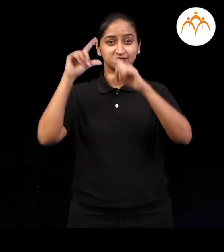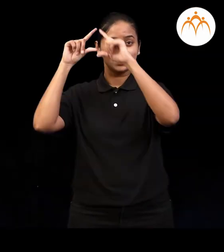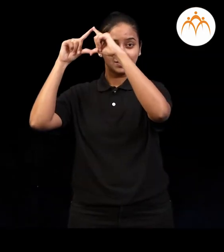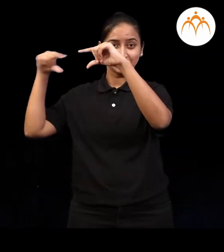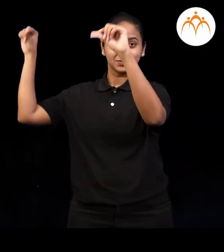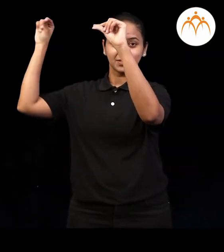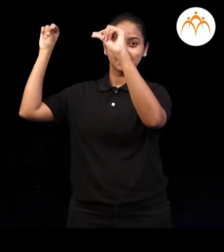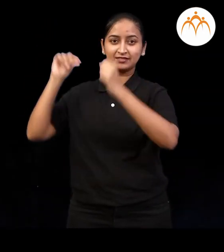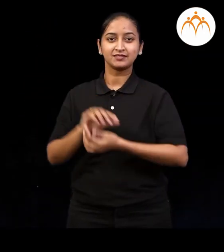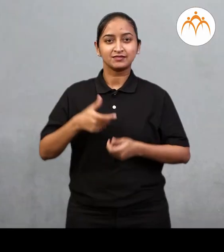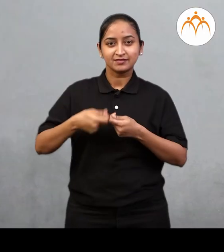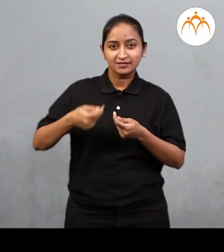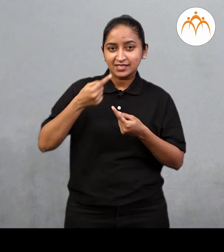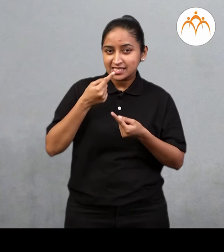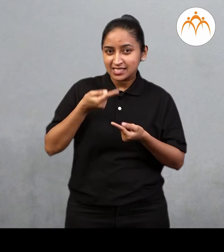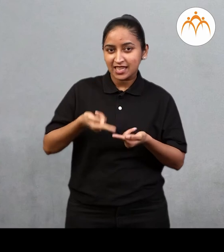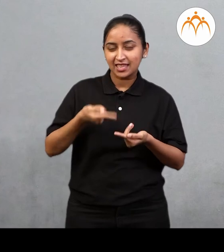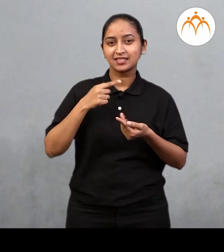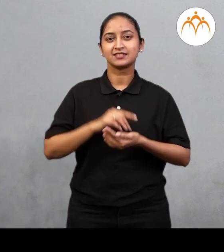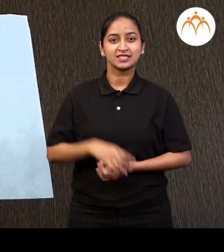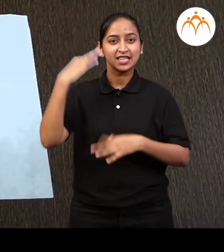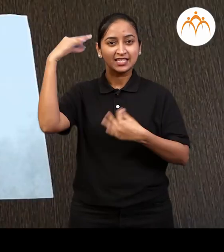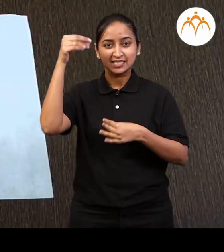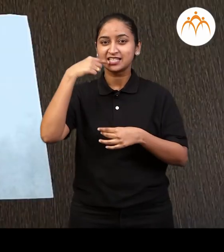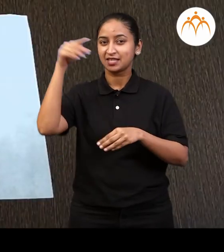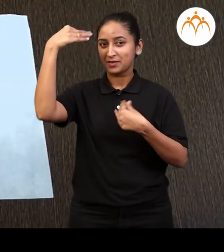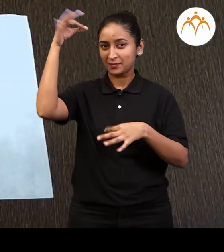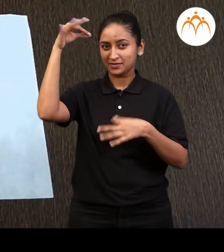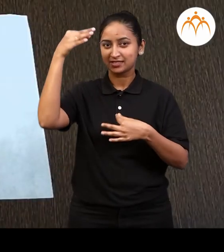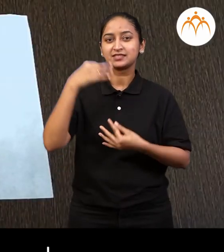moon, paste, paper,